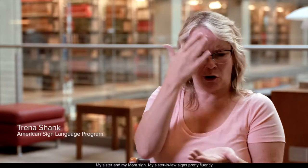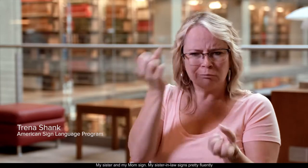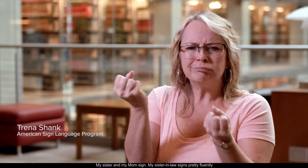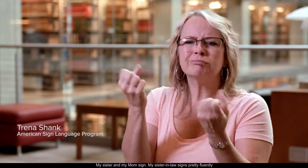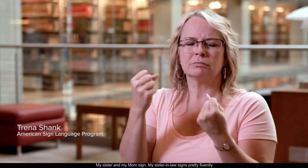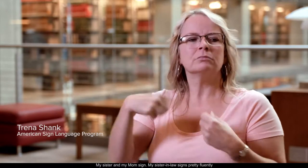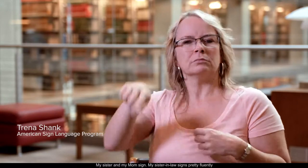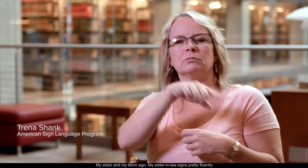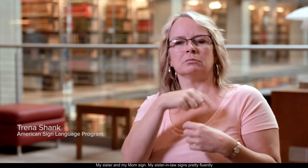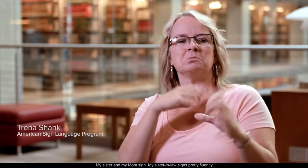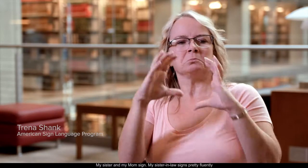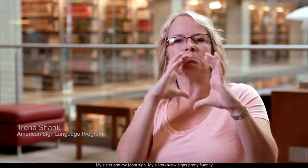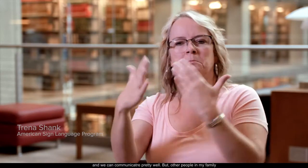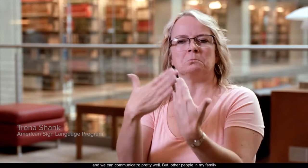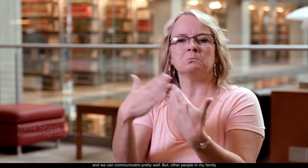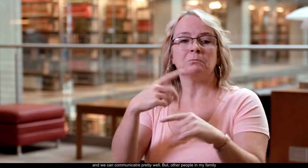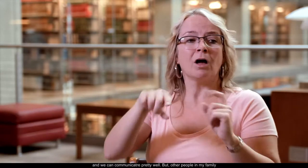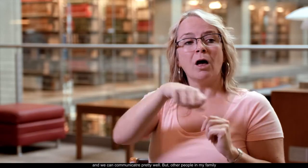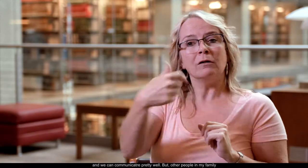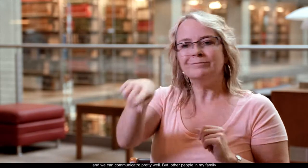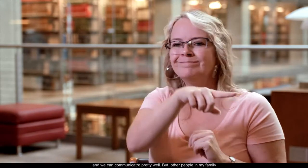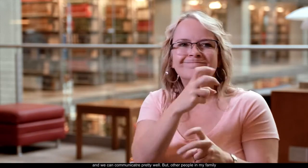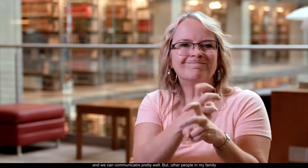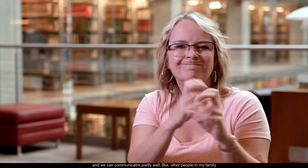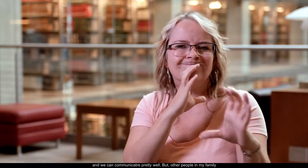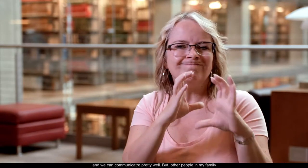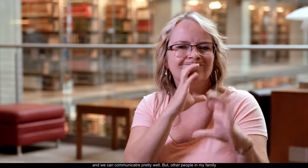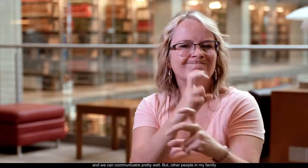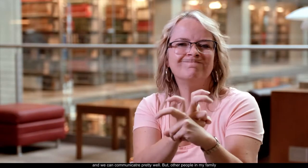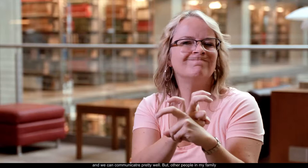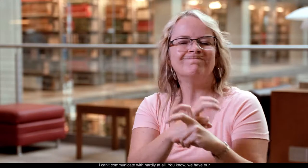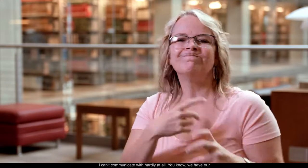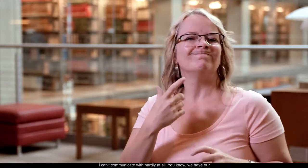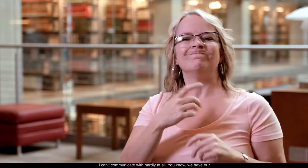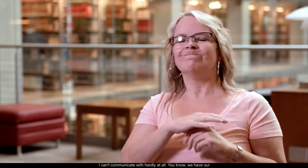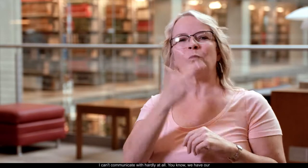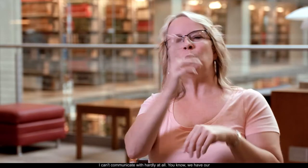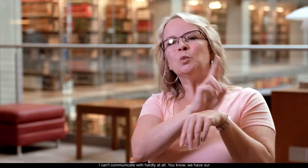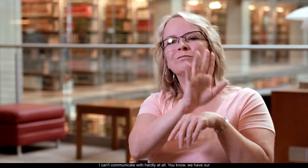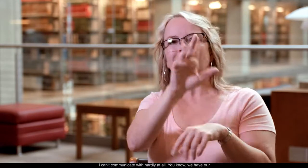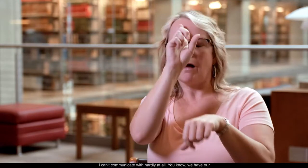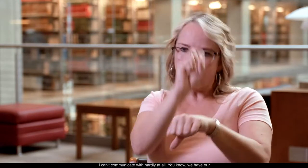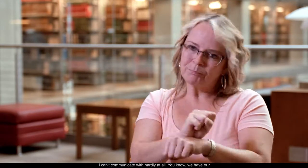my sister-in-law signs pretty fluently and we can communicate pretty well, but other people in my family I can't communicate with hardly at all. You know, we have our